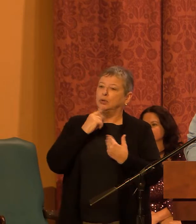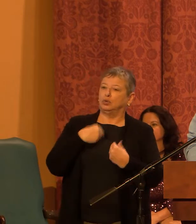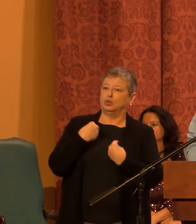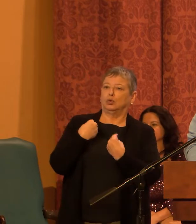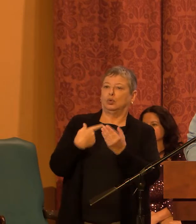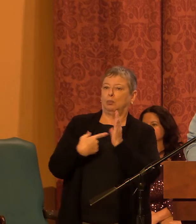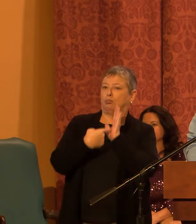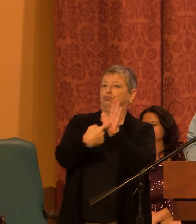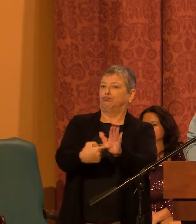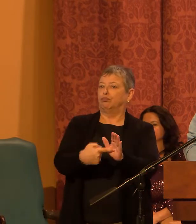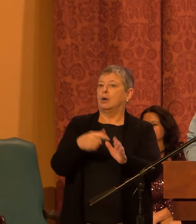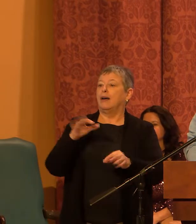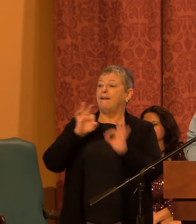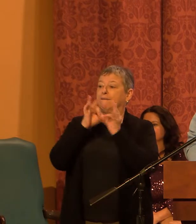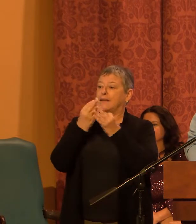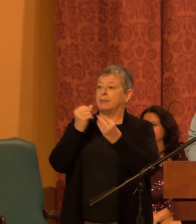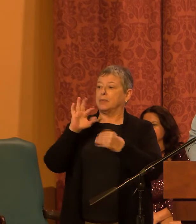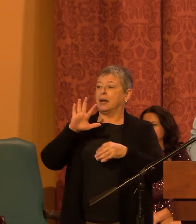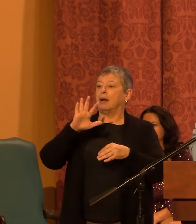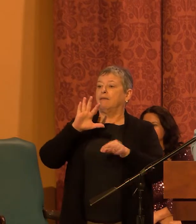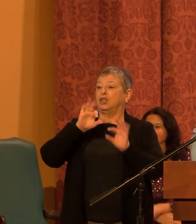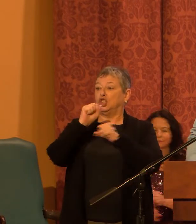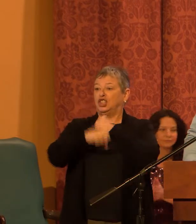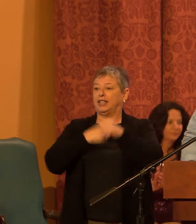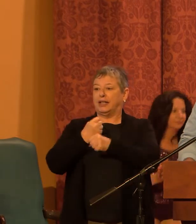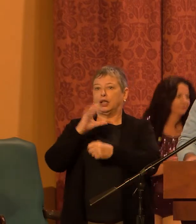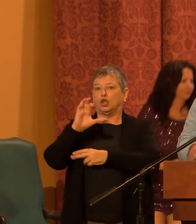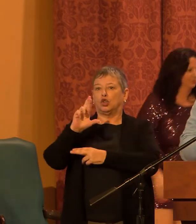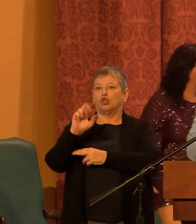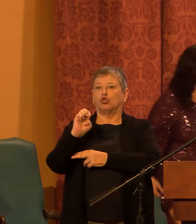to you Family of the Year, the Crater family.